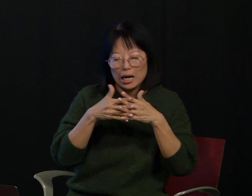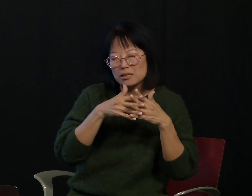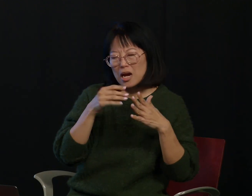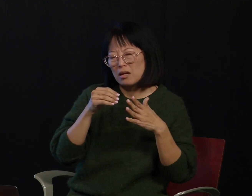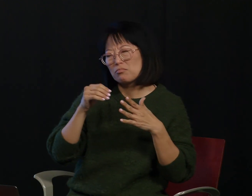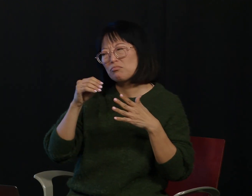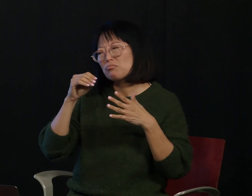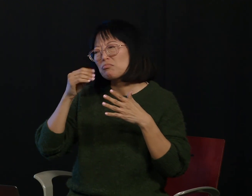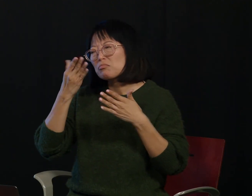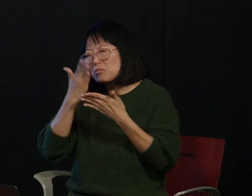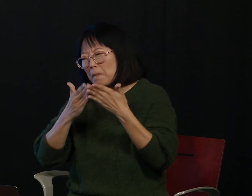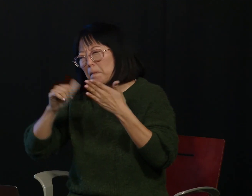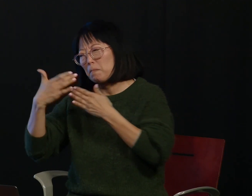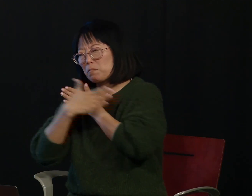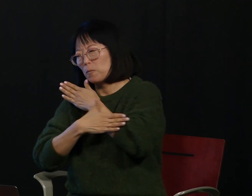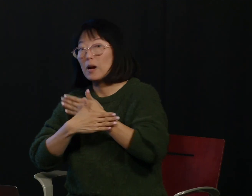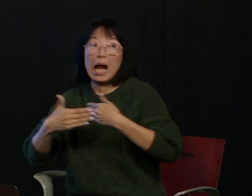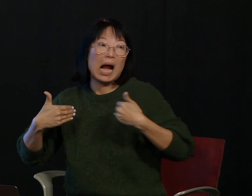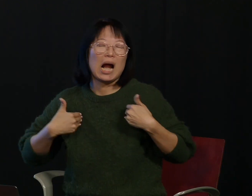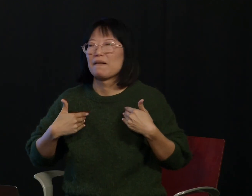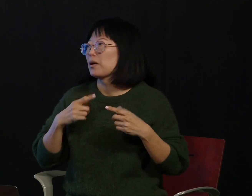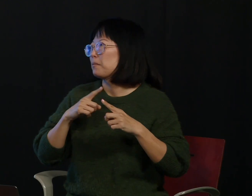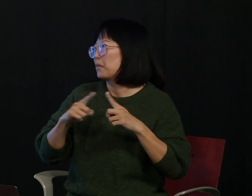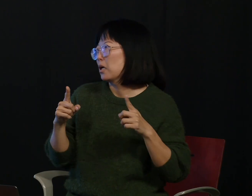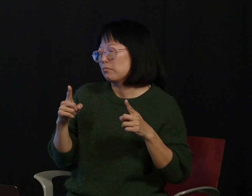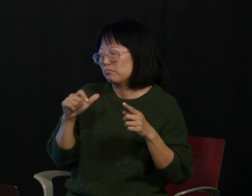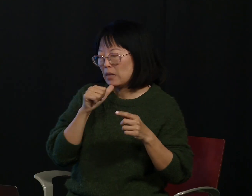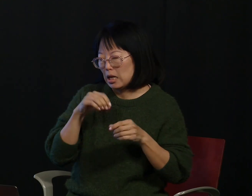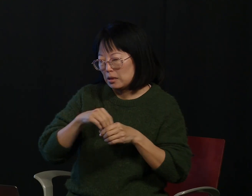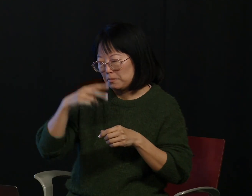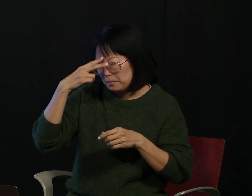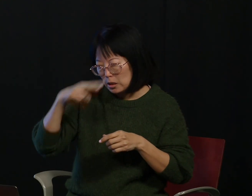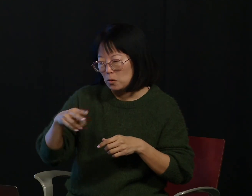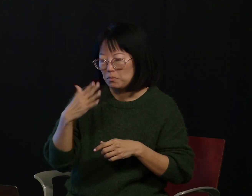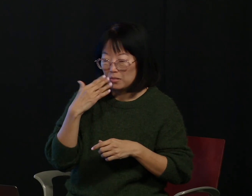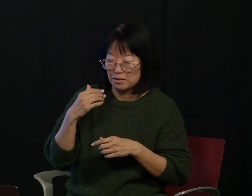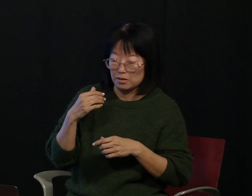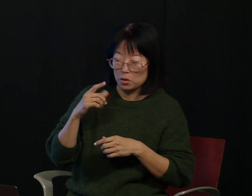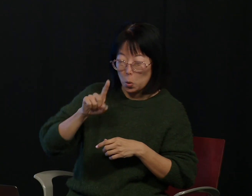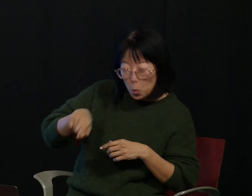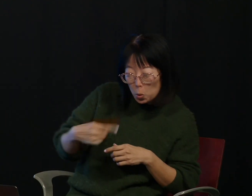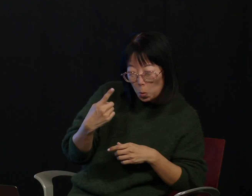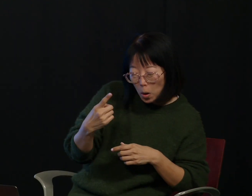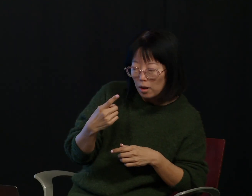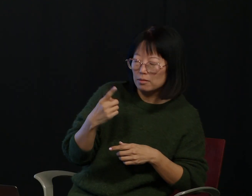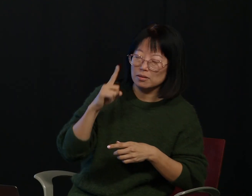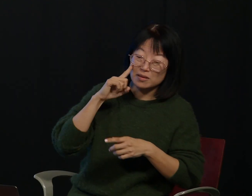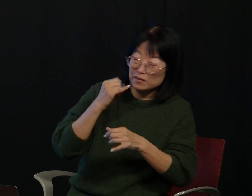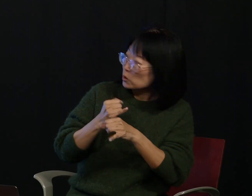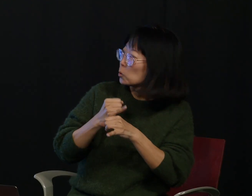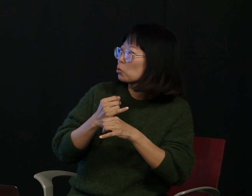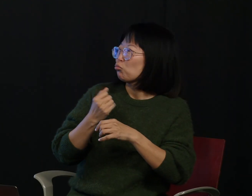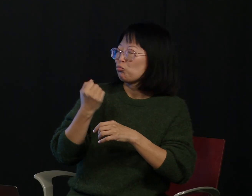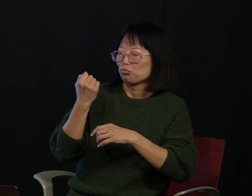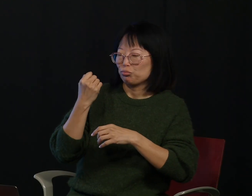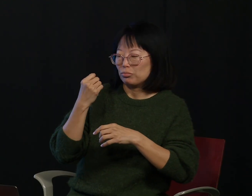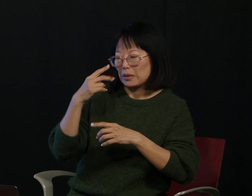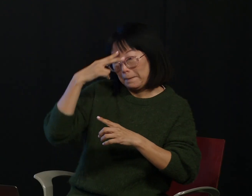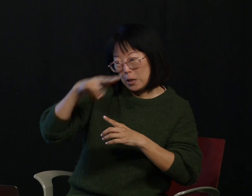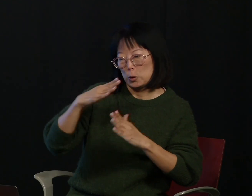United States has some in and around the country, but Mexico does not. There is one deaf school in Mexico